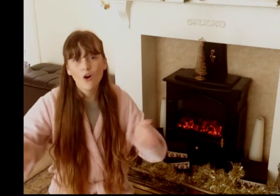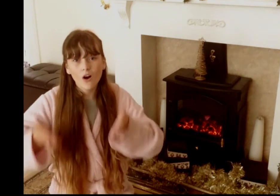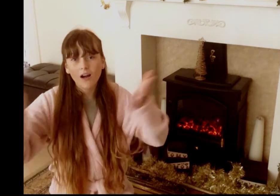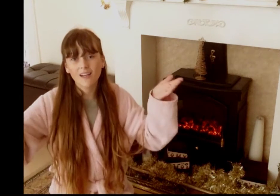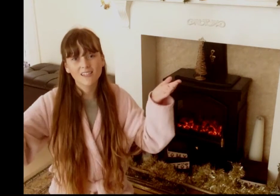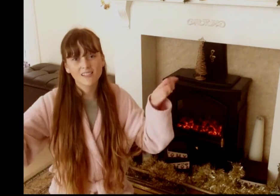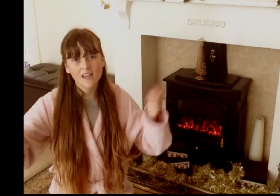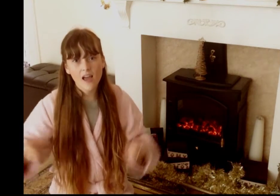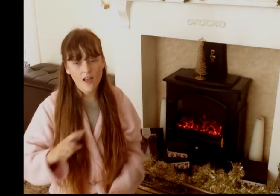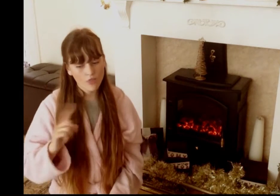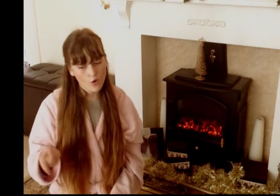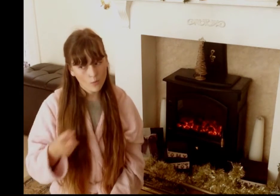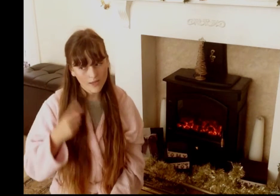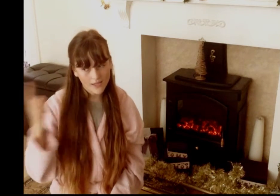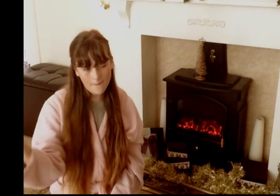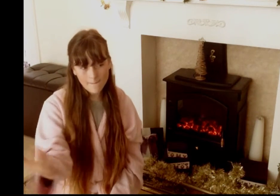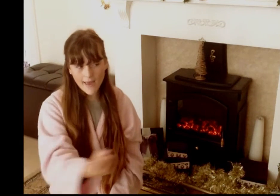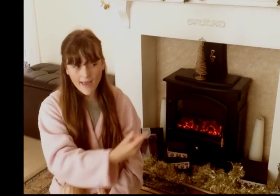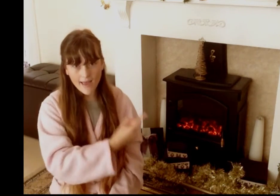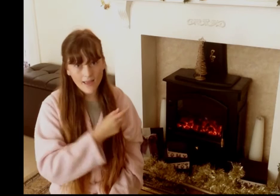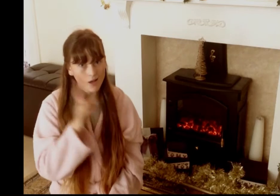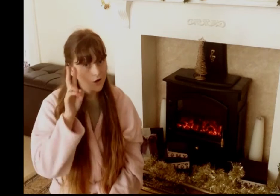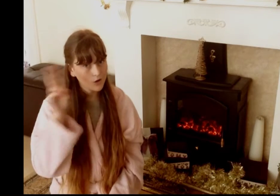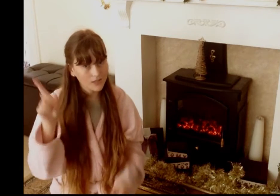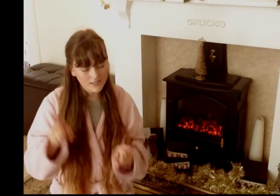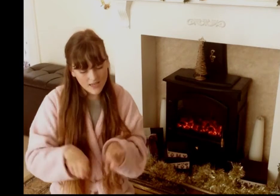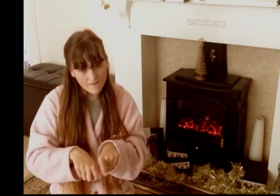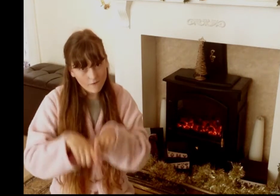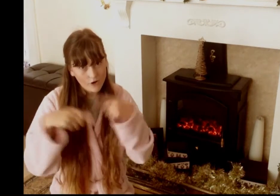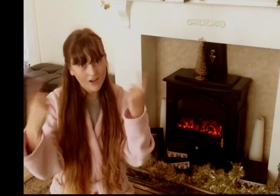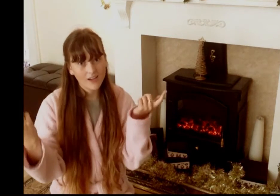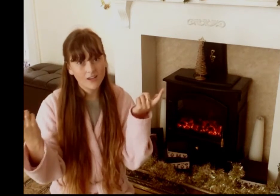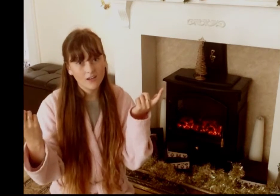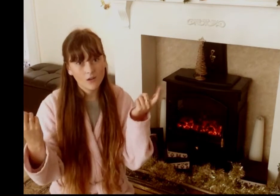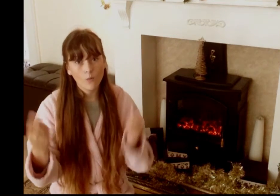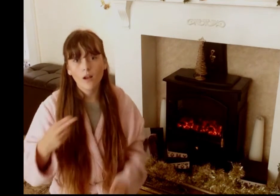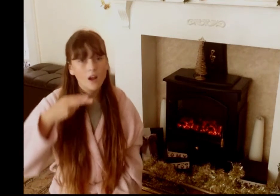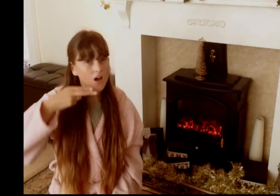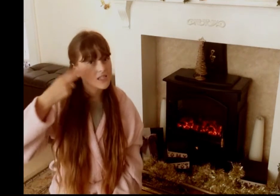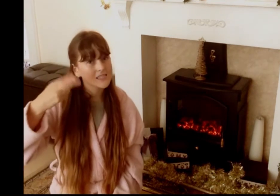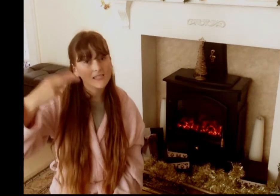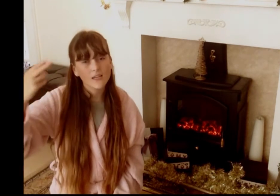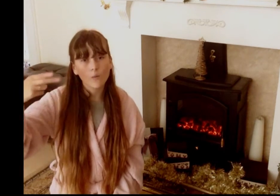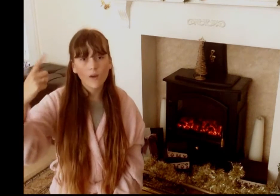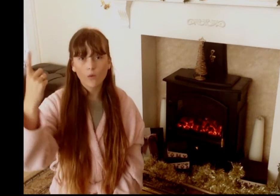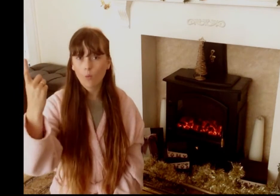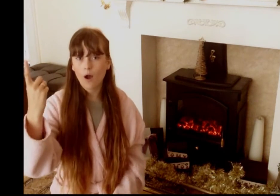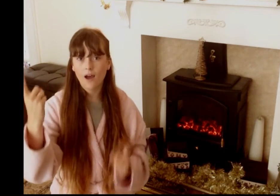And though we may look different, we'll all sing with one